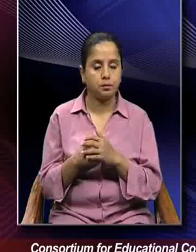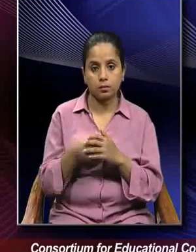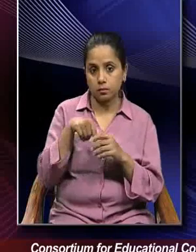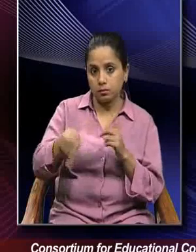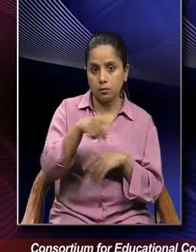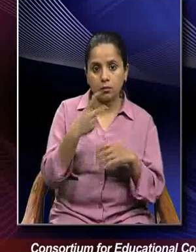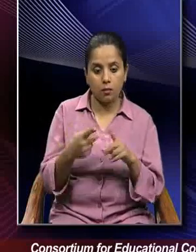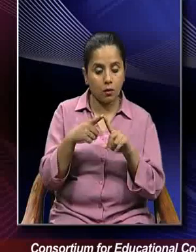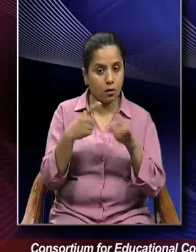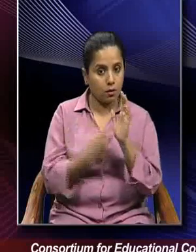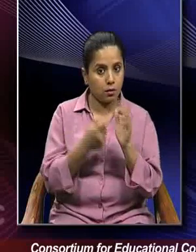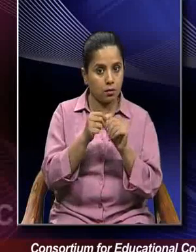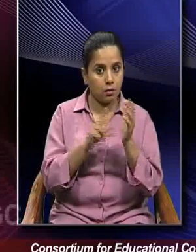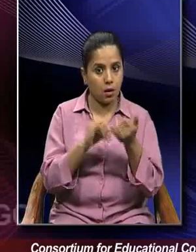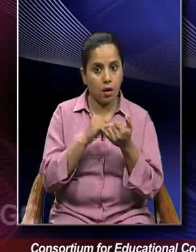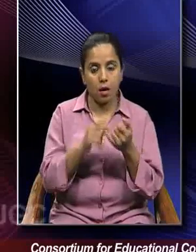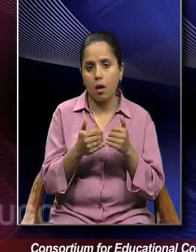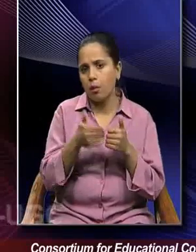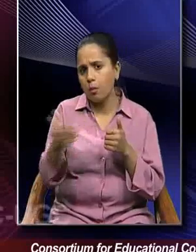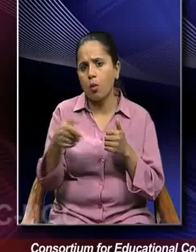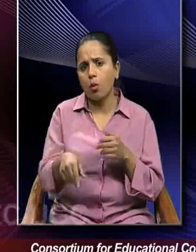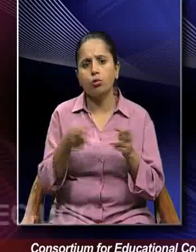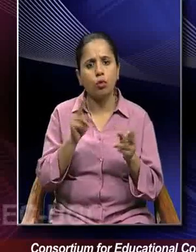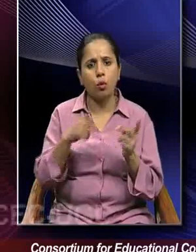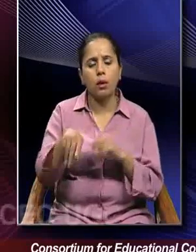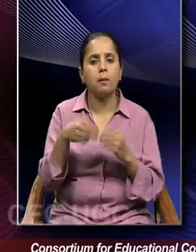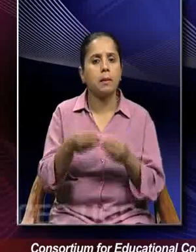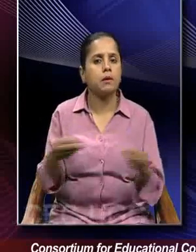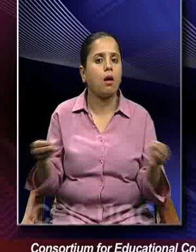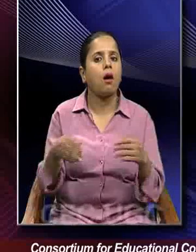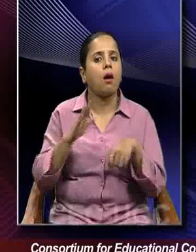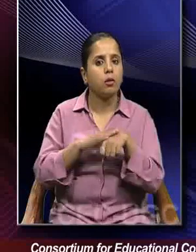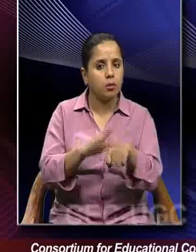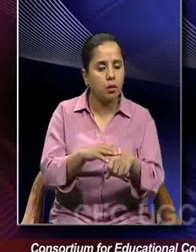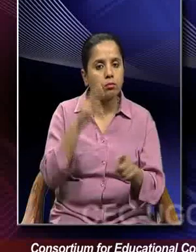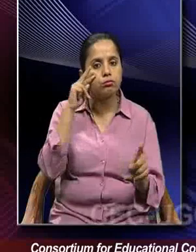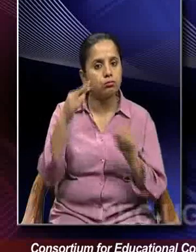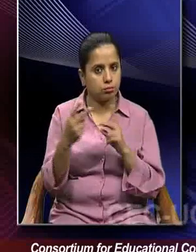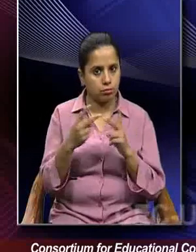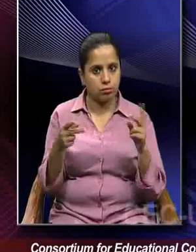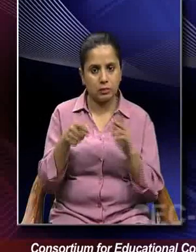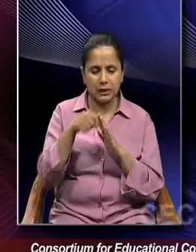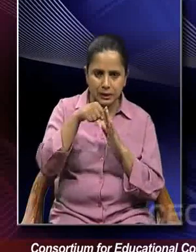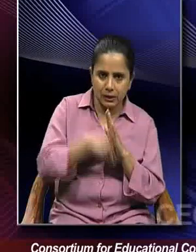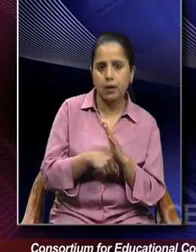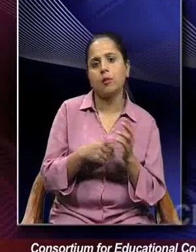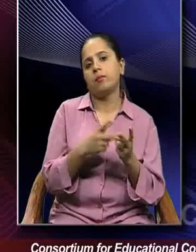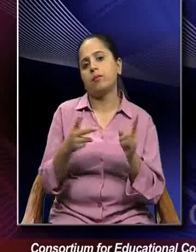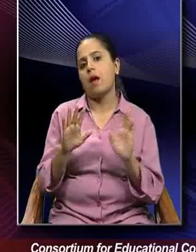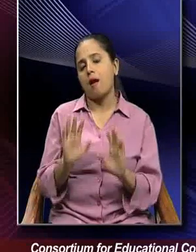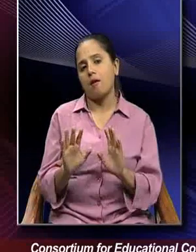here means to go beyond ordinary material experiences and perceptions. So it goes deeper into